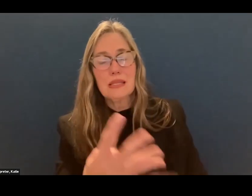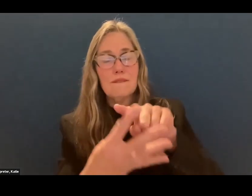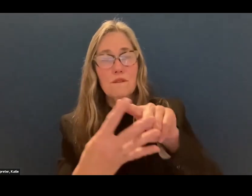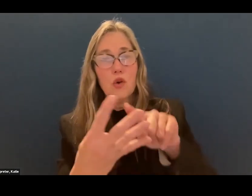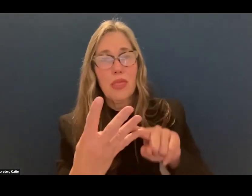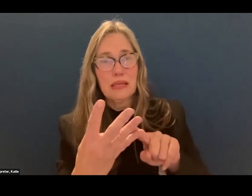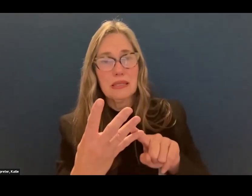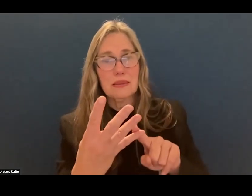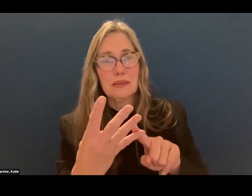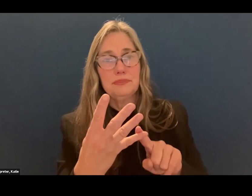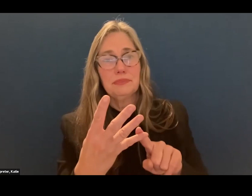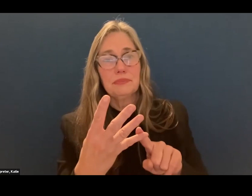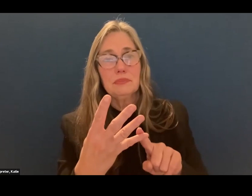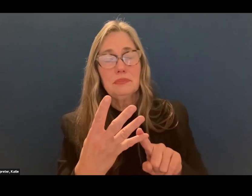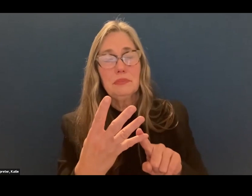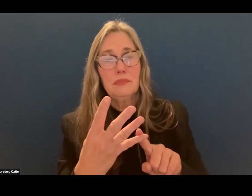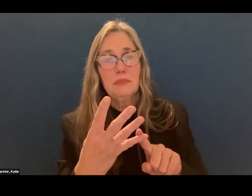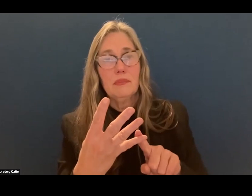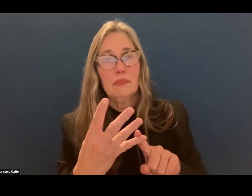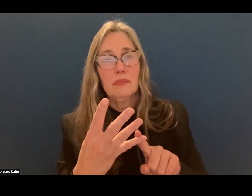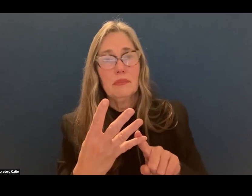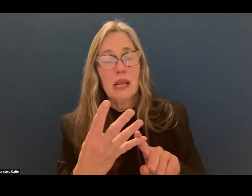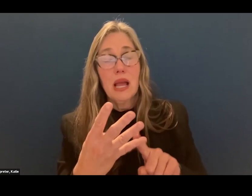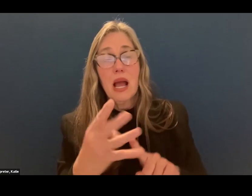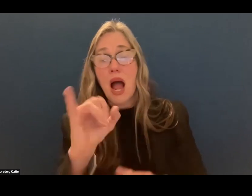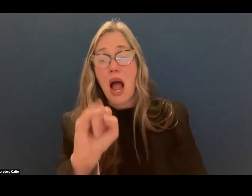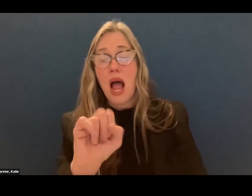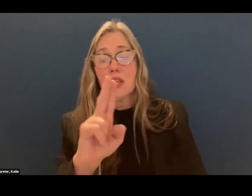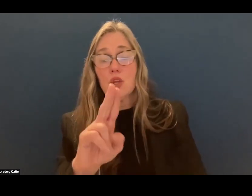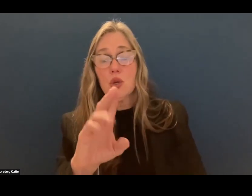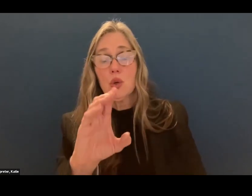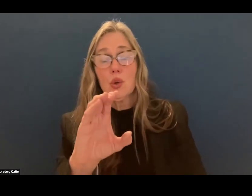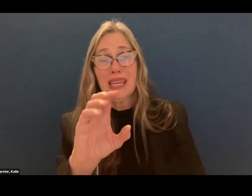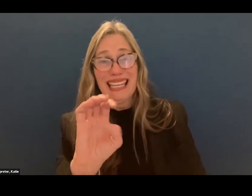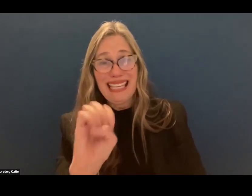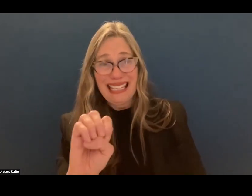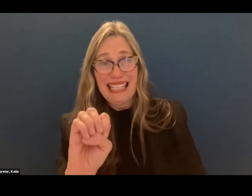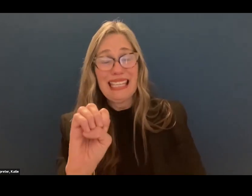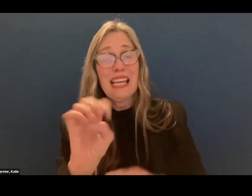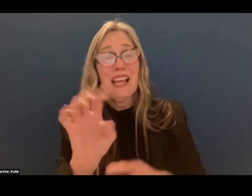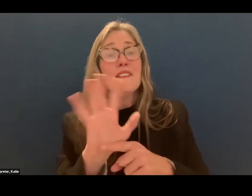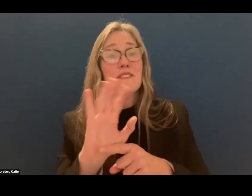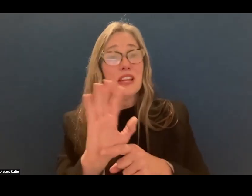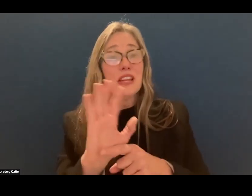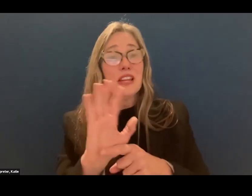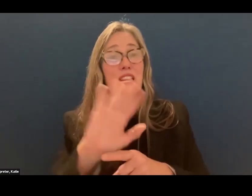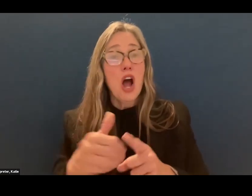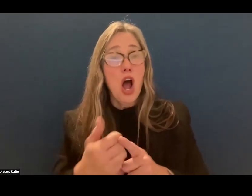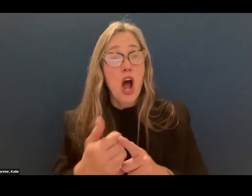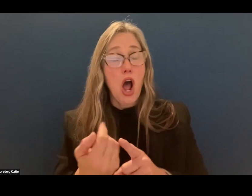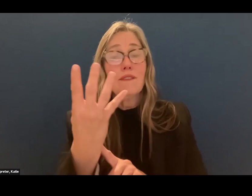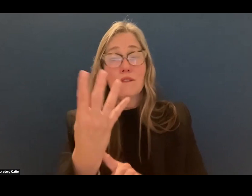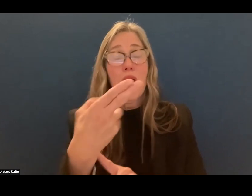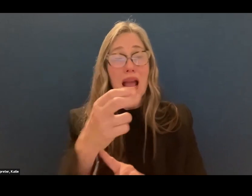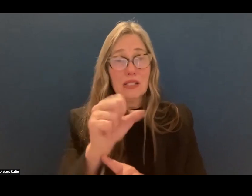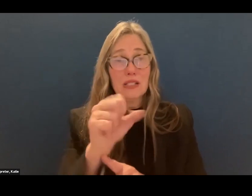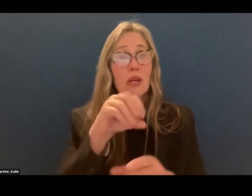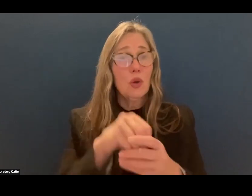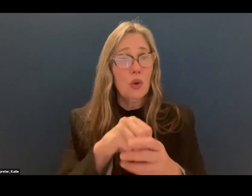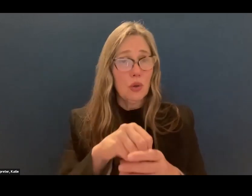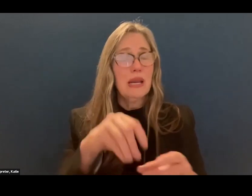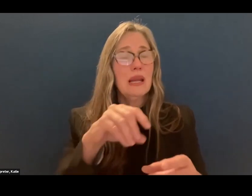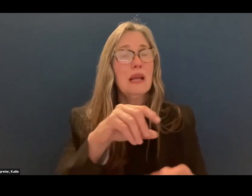actually. One, I do want to say that in our IUE campaign video, all 4 high schools are in Alta Vista. They're included in there. We have